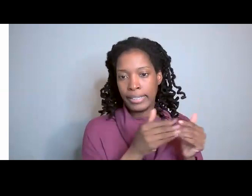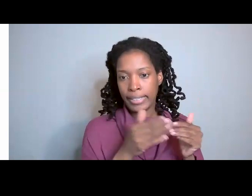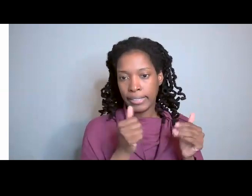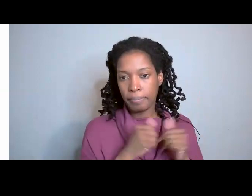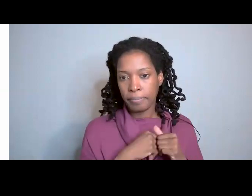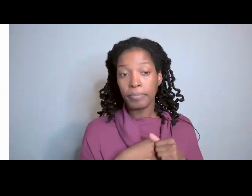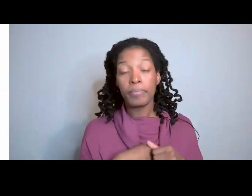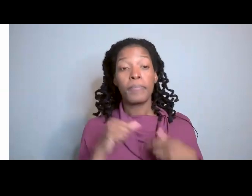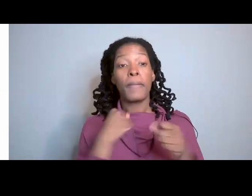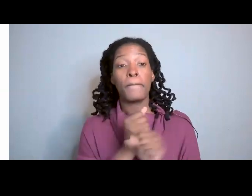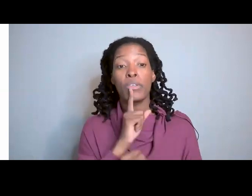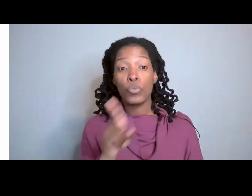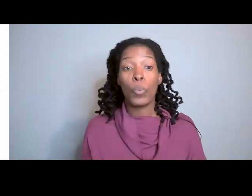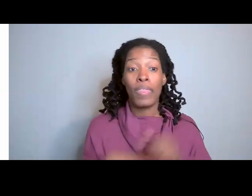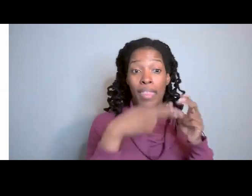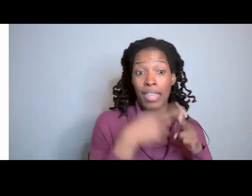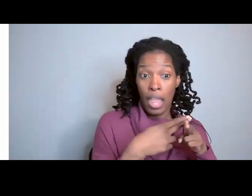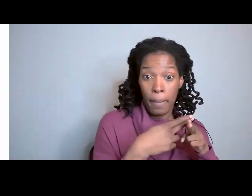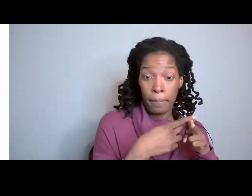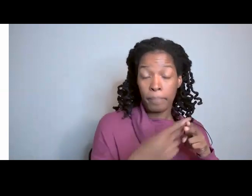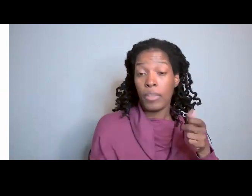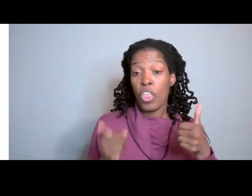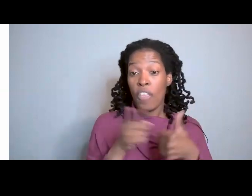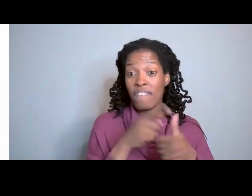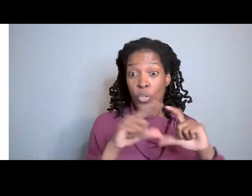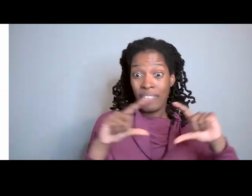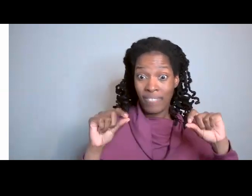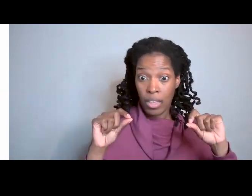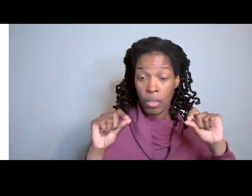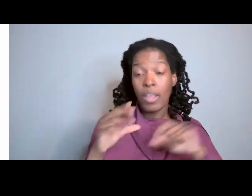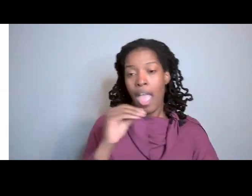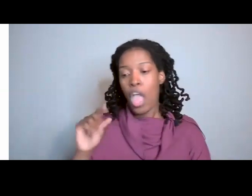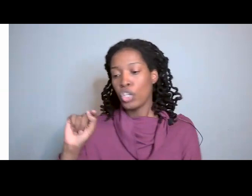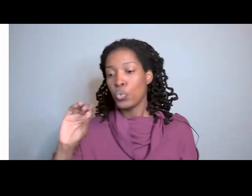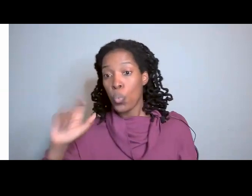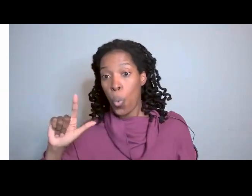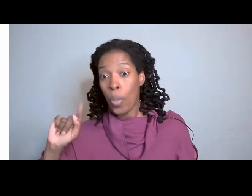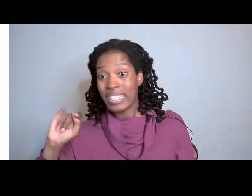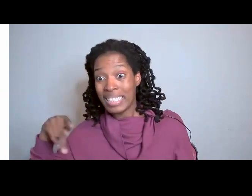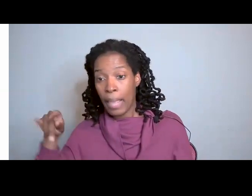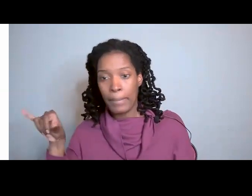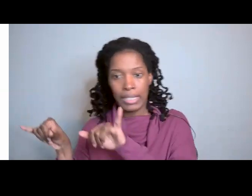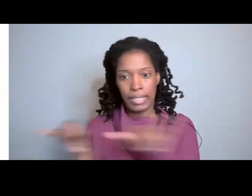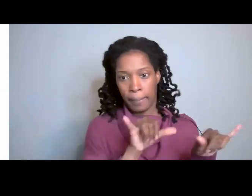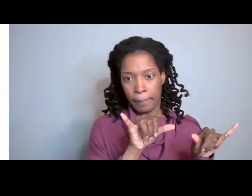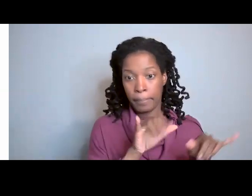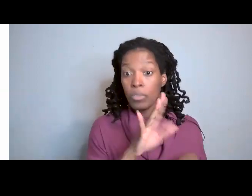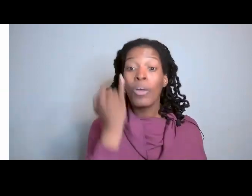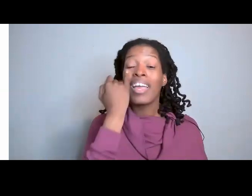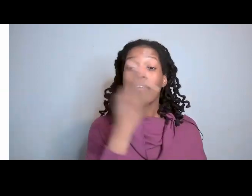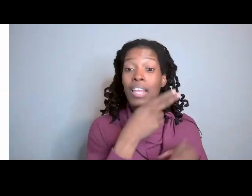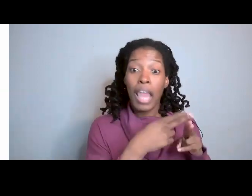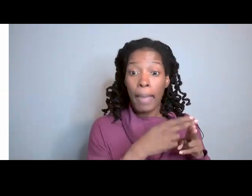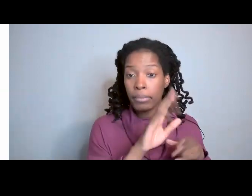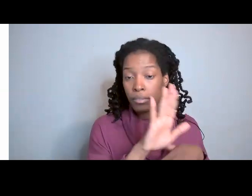tip are actually matched. So if their name is first name, the tooltip